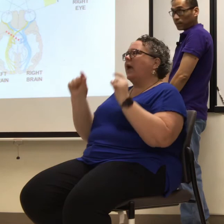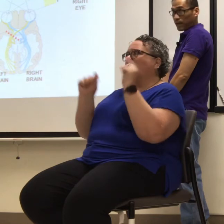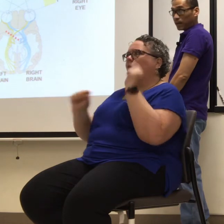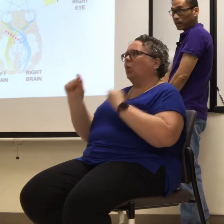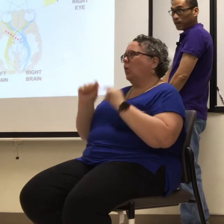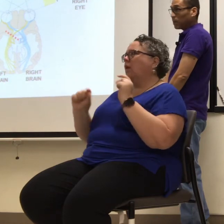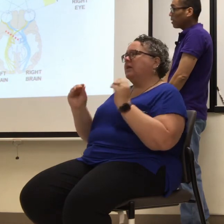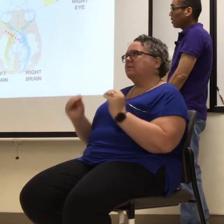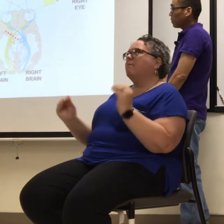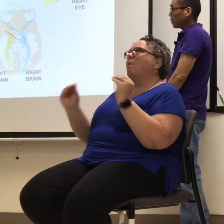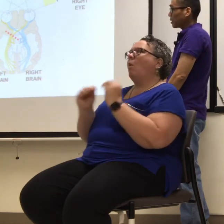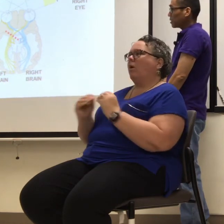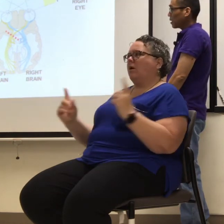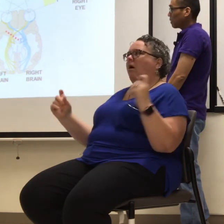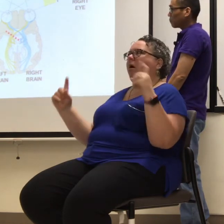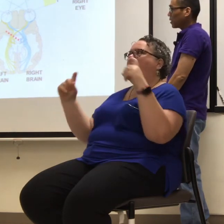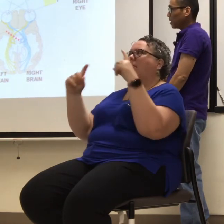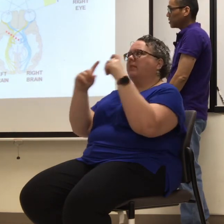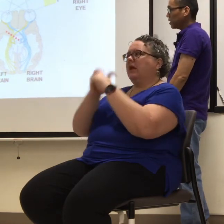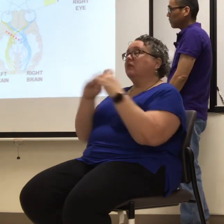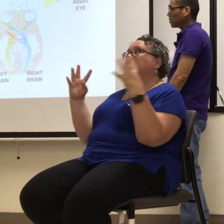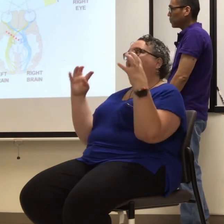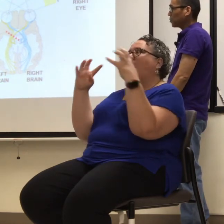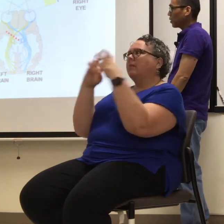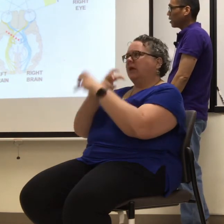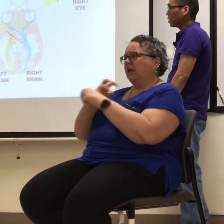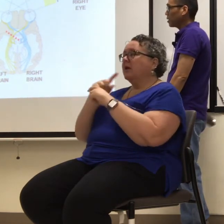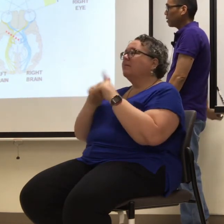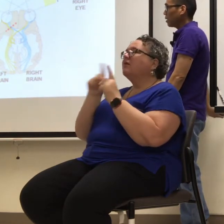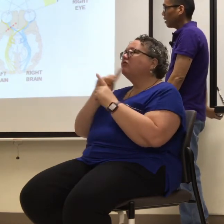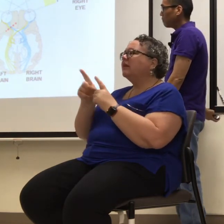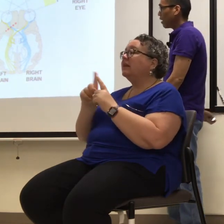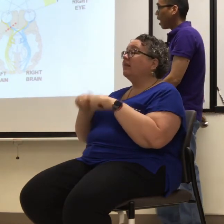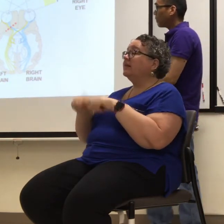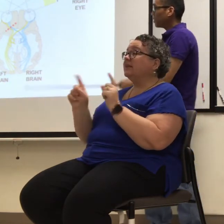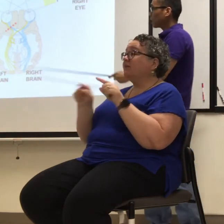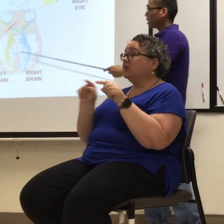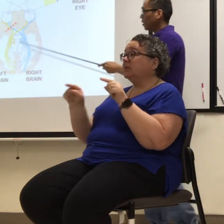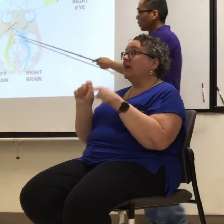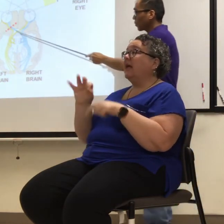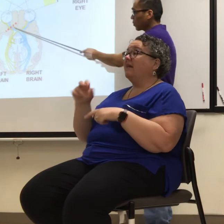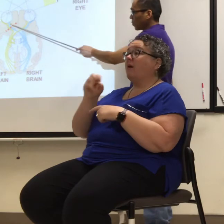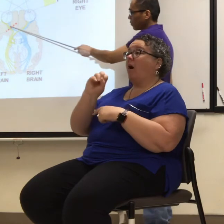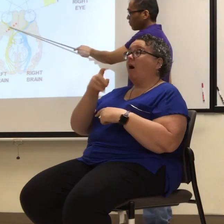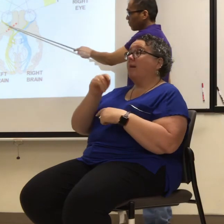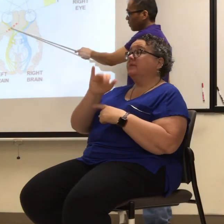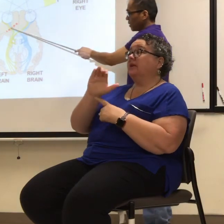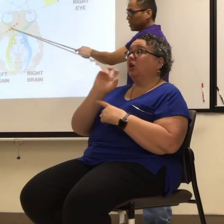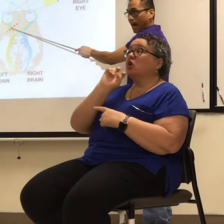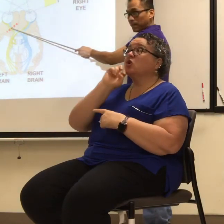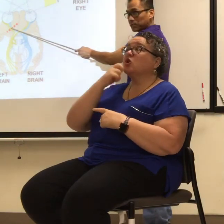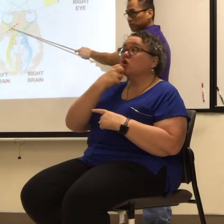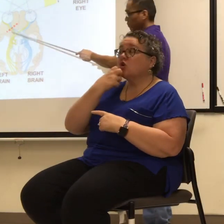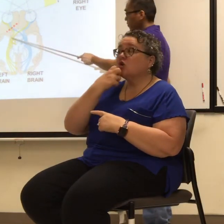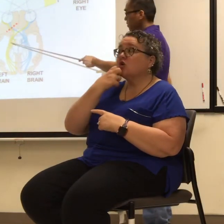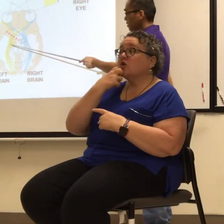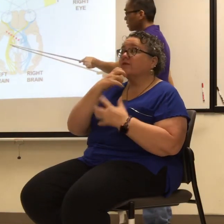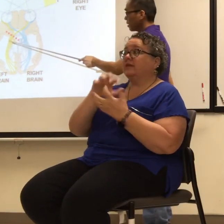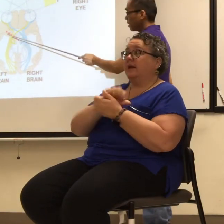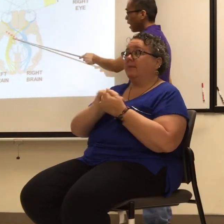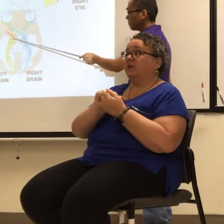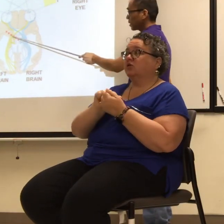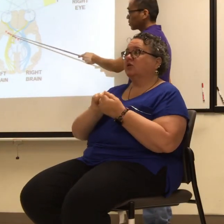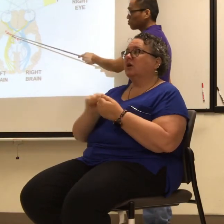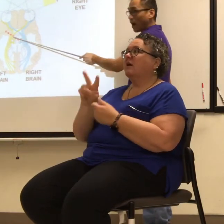more complicated. But it's the difference between if the optic nerve is damaged